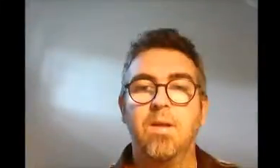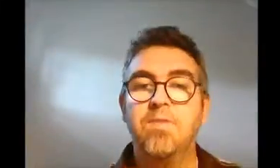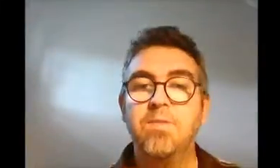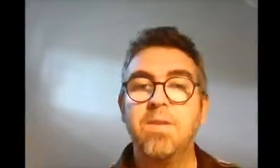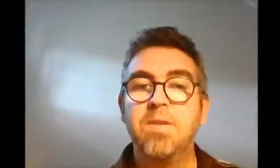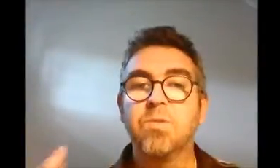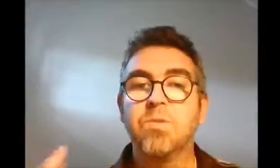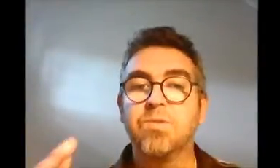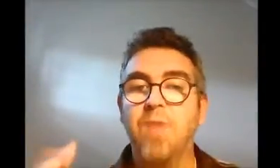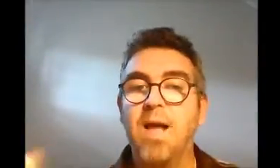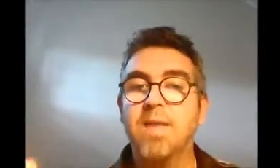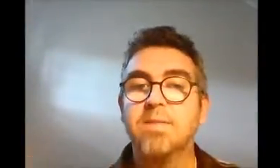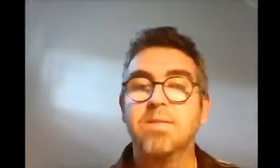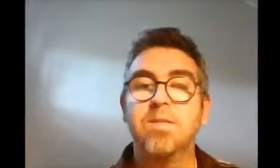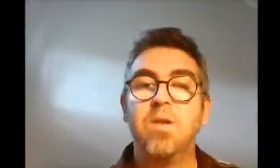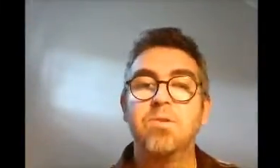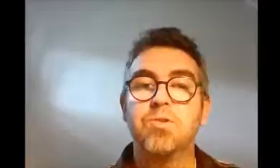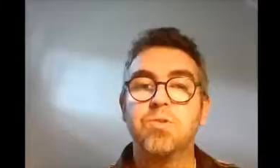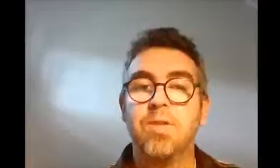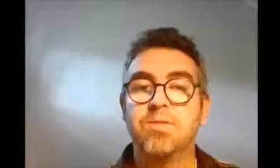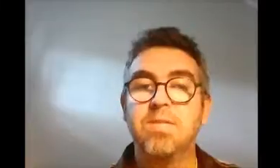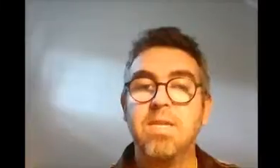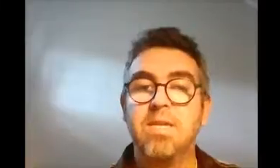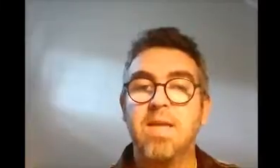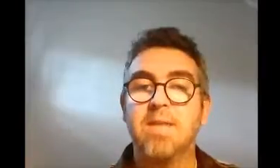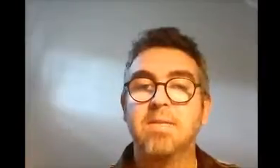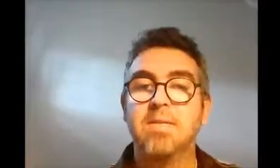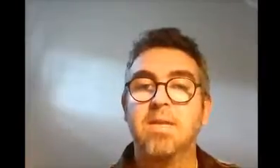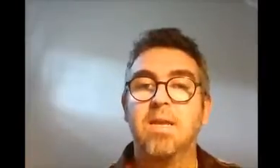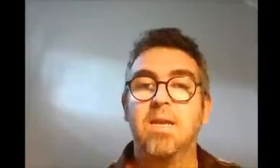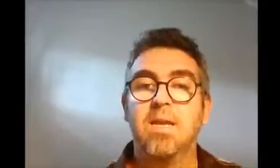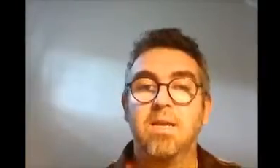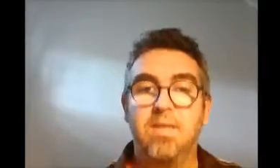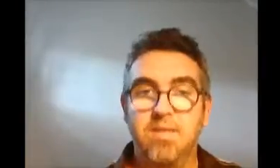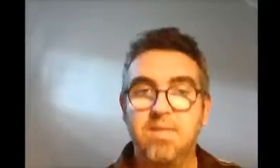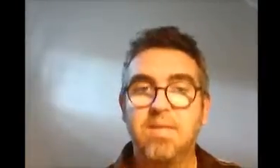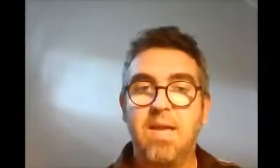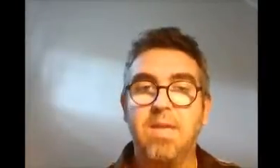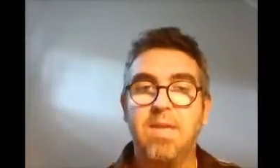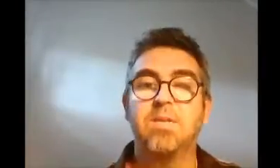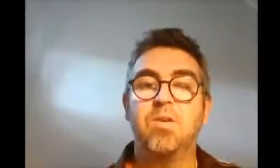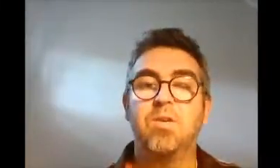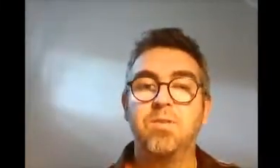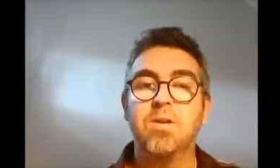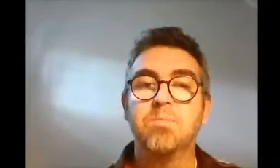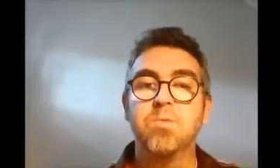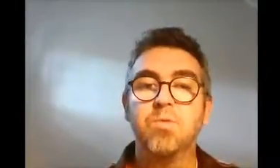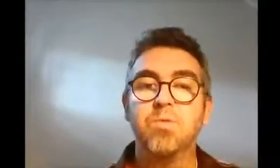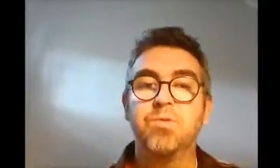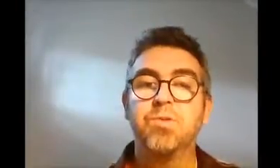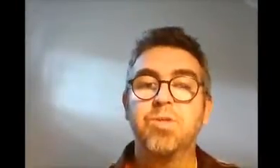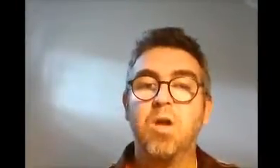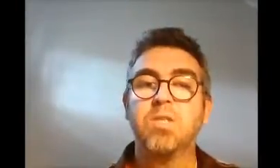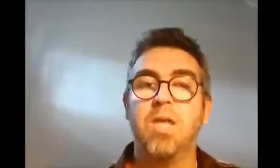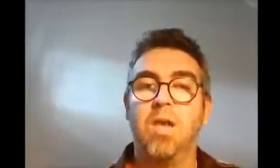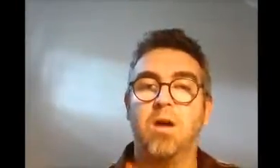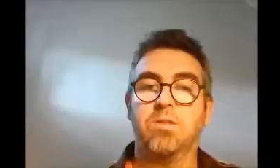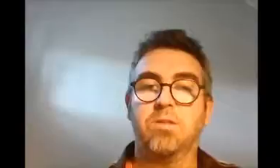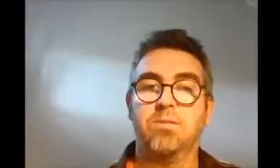If everything was right, now you should have seen that in this case your finger moved not a lot.